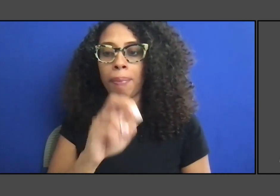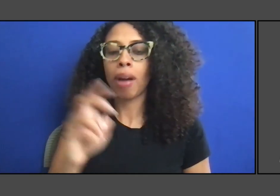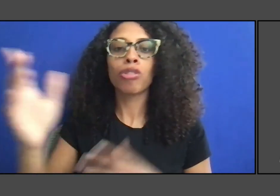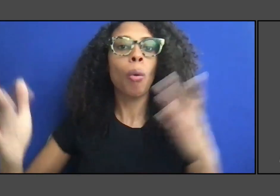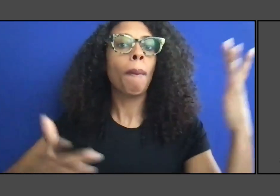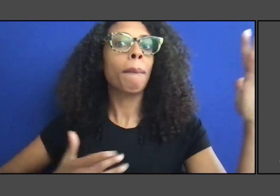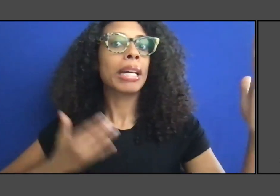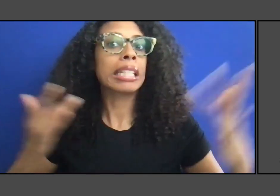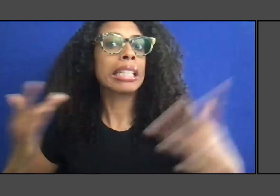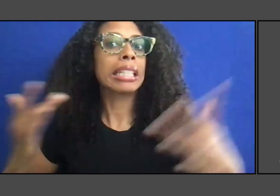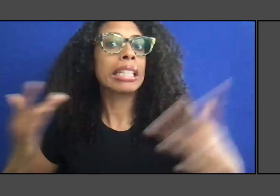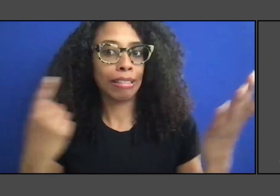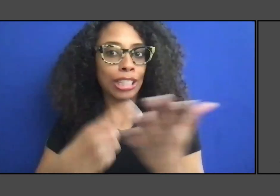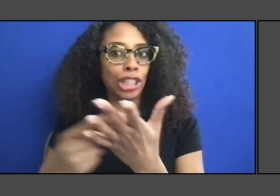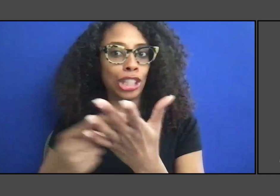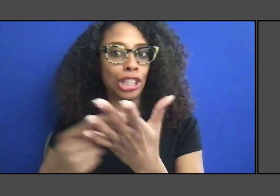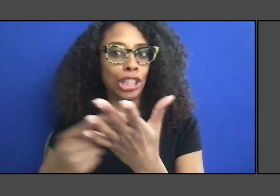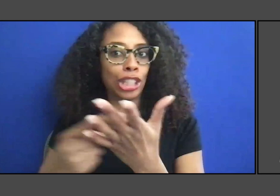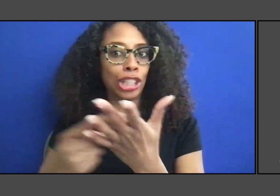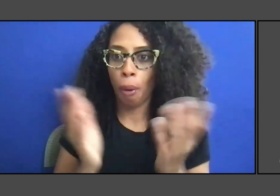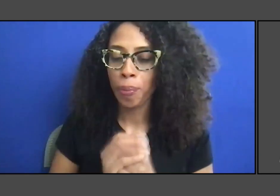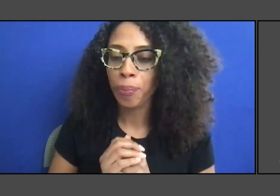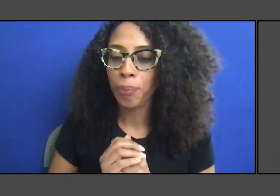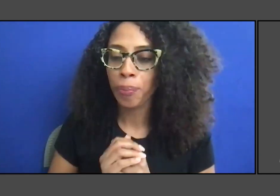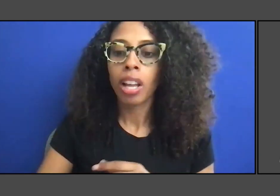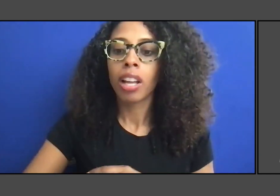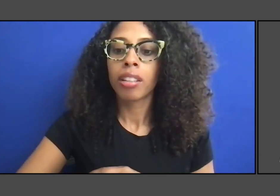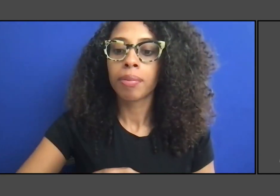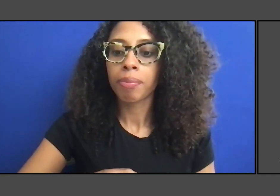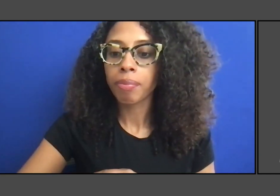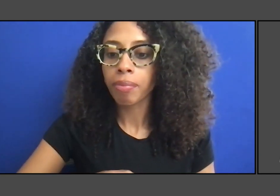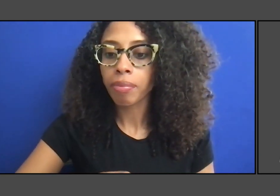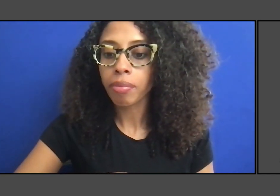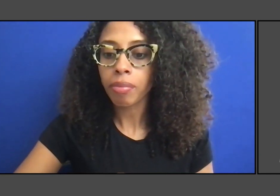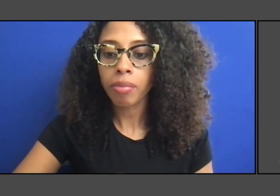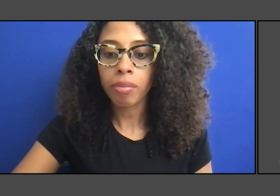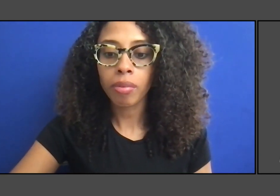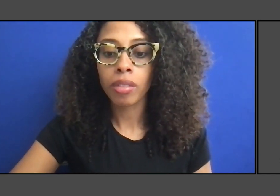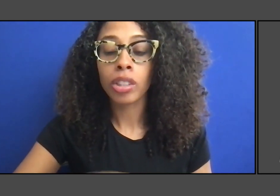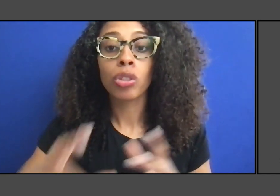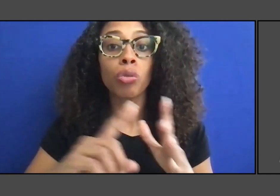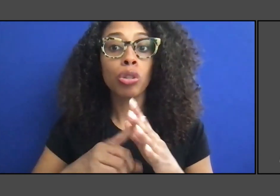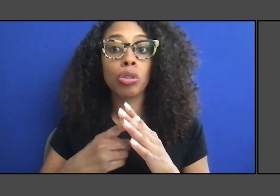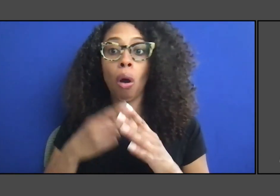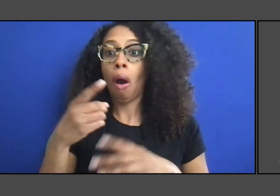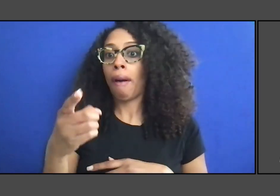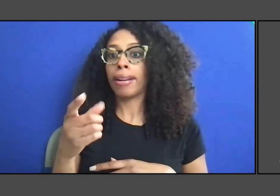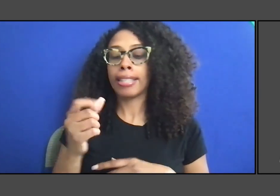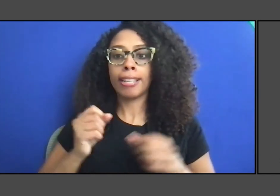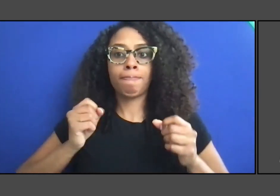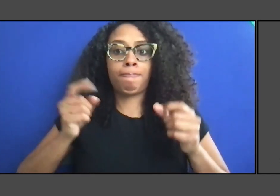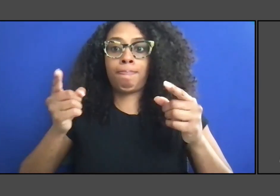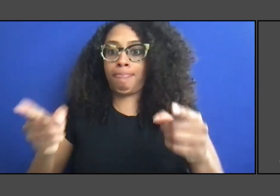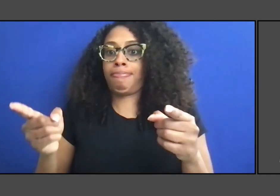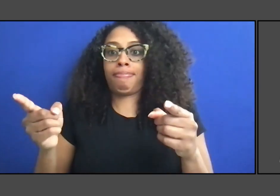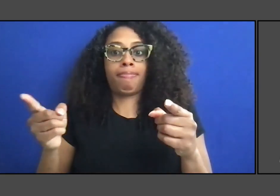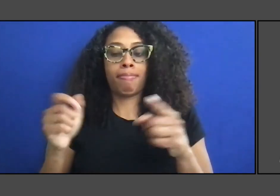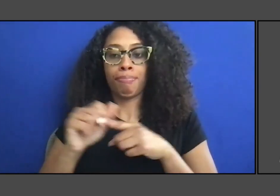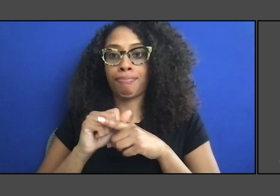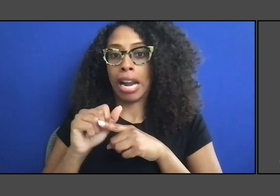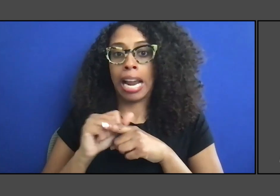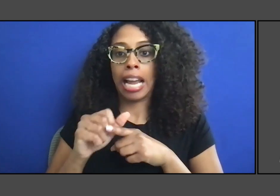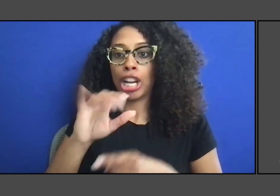you. So to begin, let's start with just an improvisational exercise. Jazz means